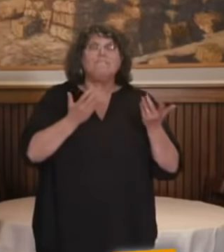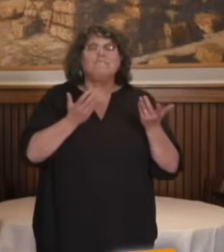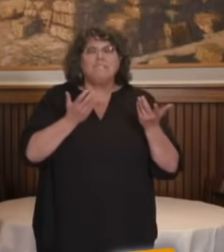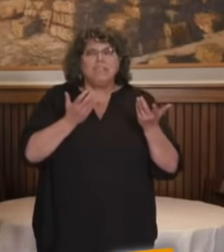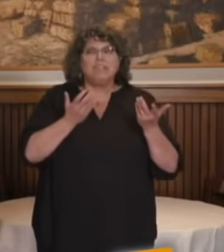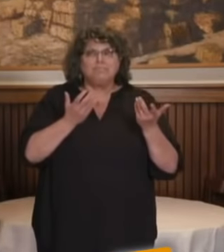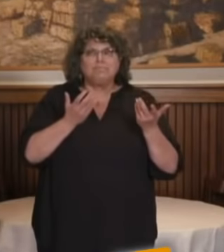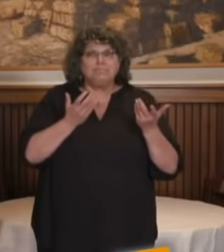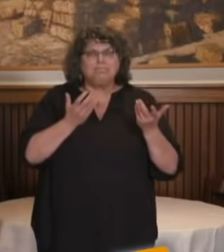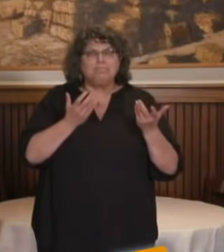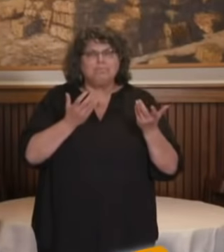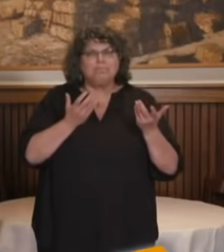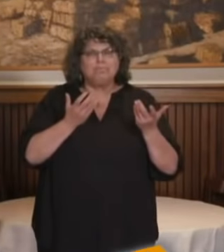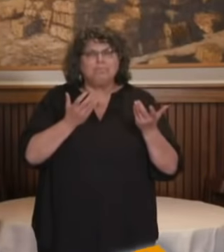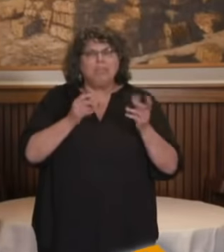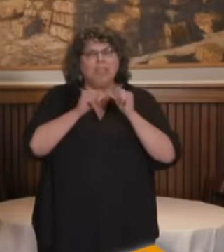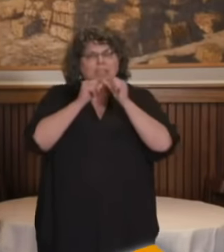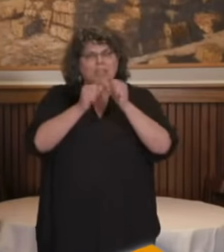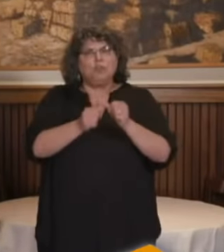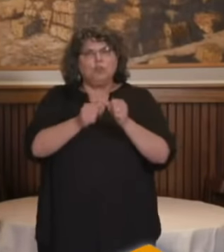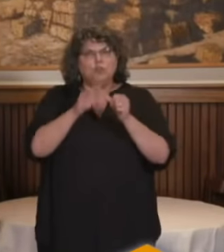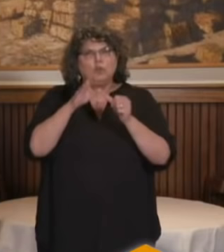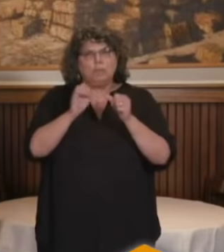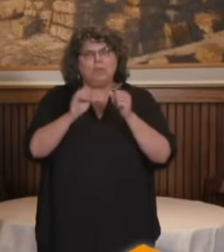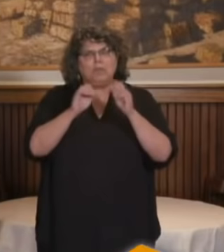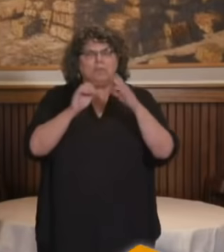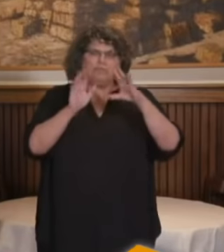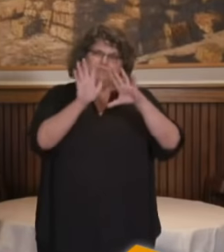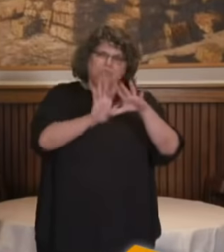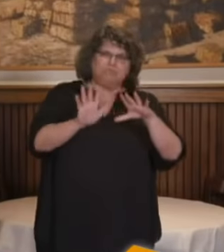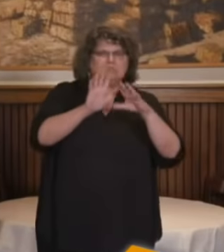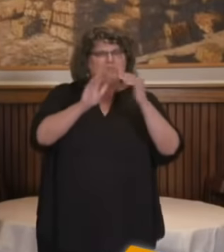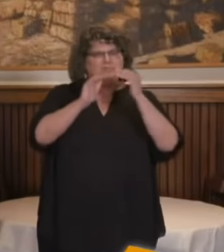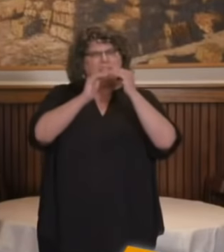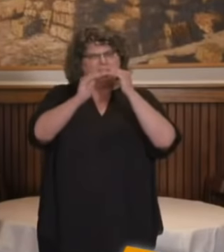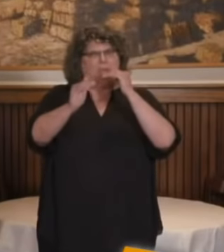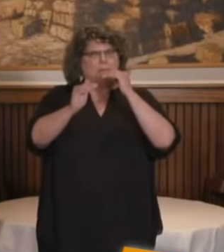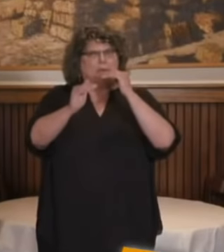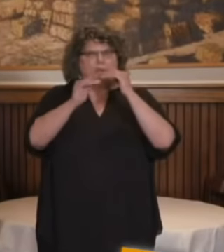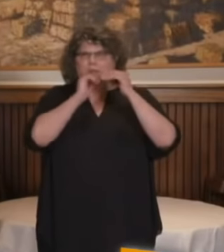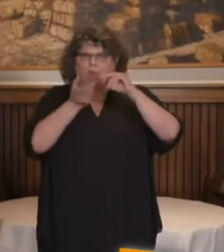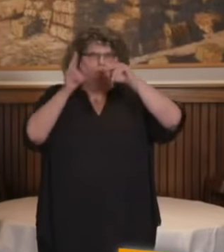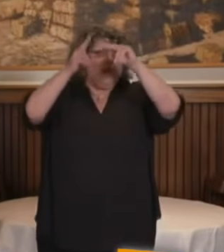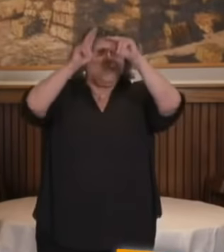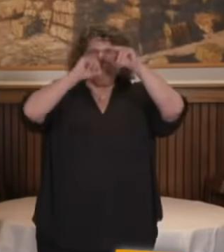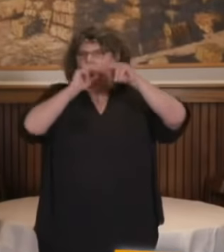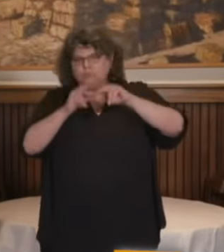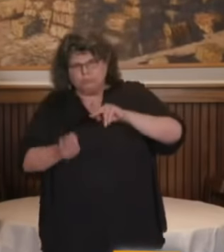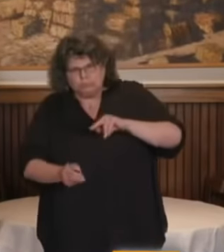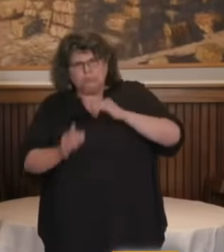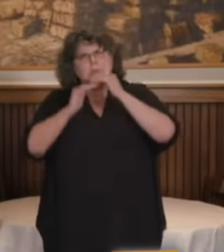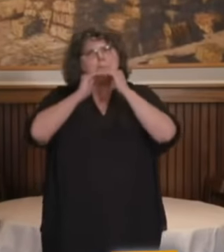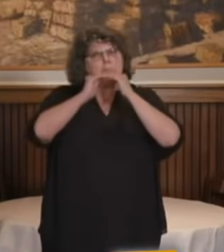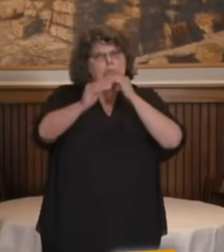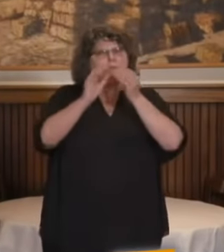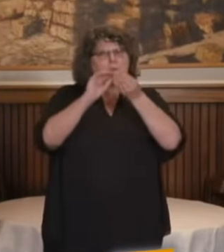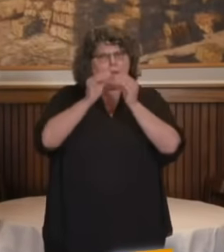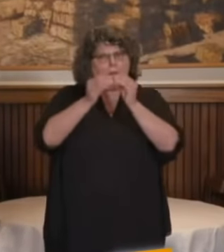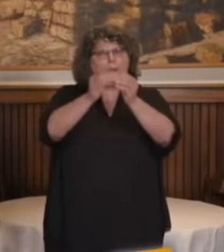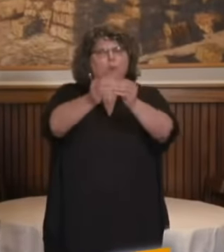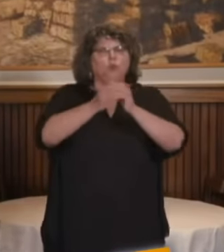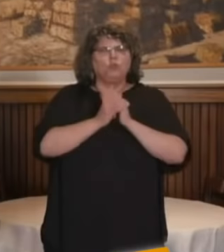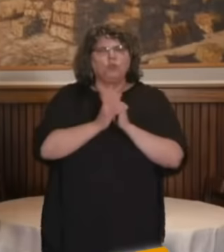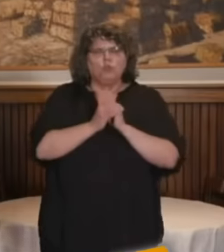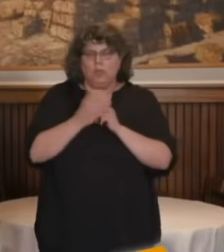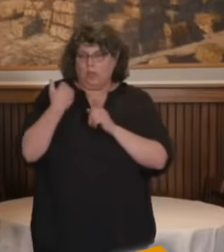infected continues to be in that range of stable. I mentioned on May 7th that we will